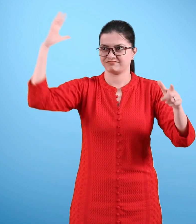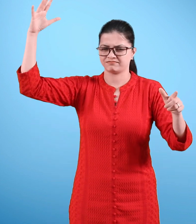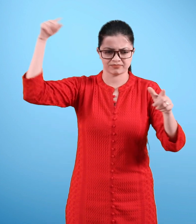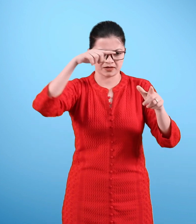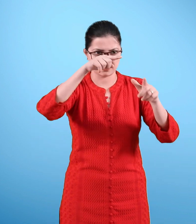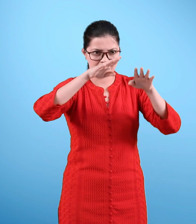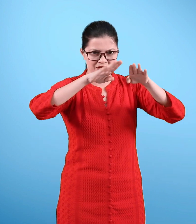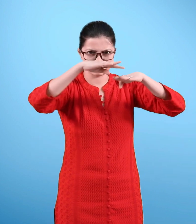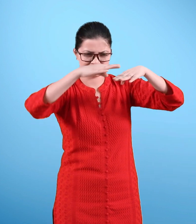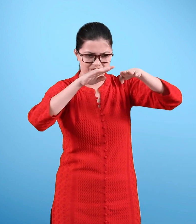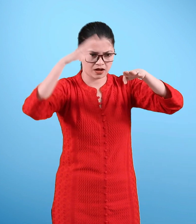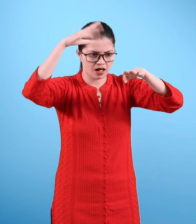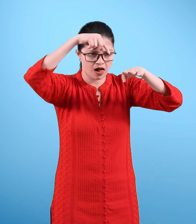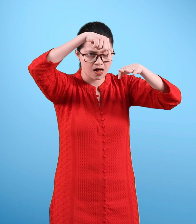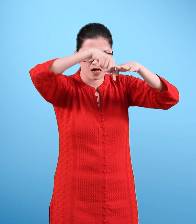the pinholes.